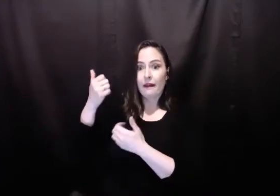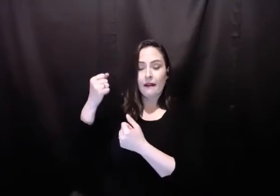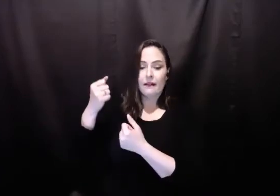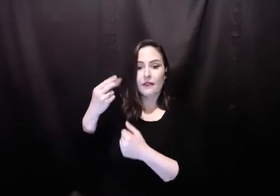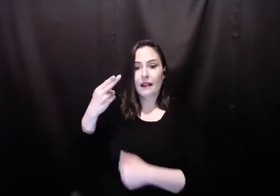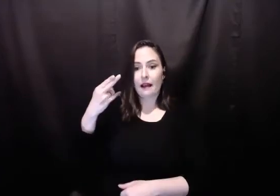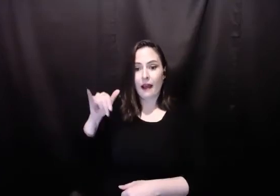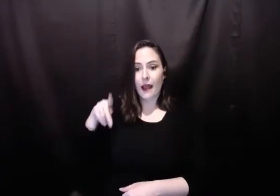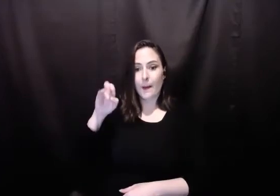uphold Irish